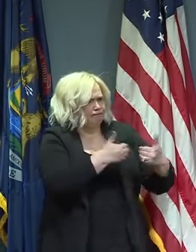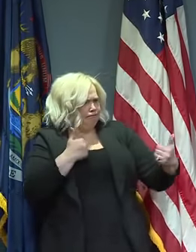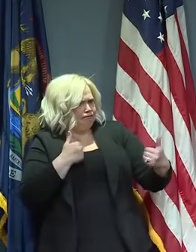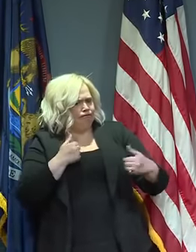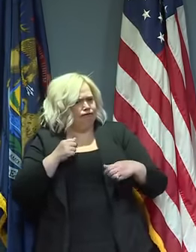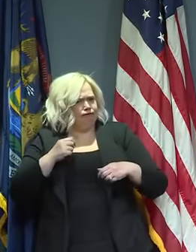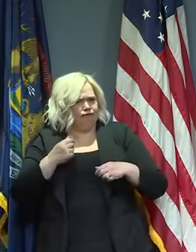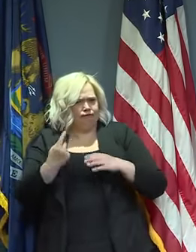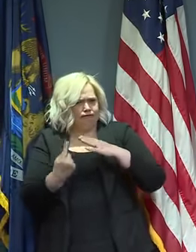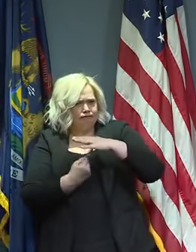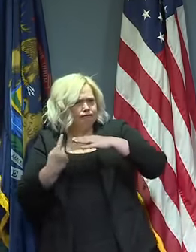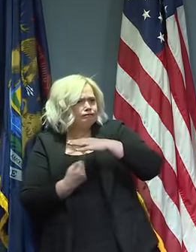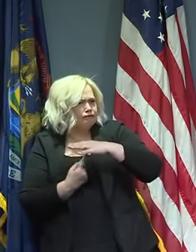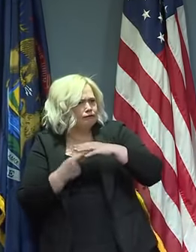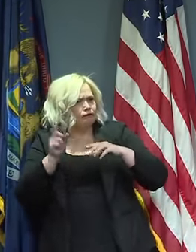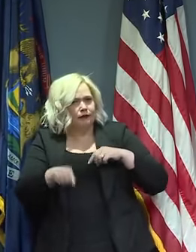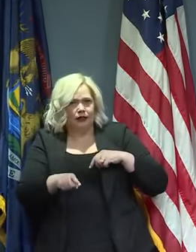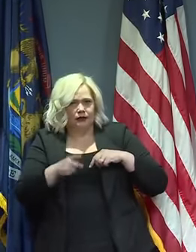for every employer.